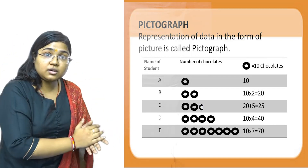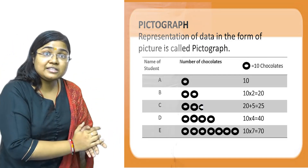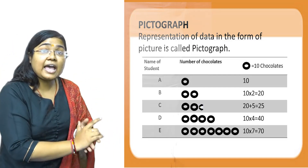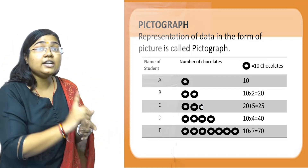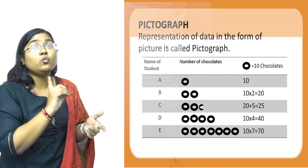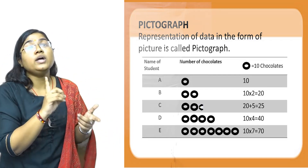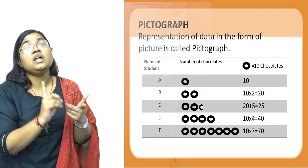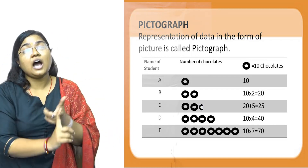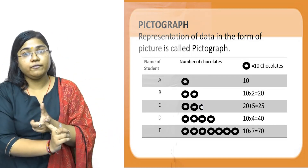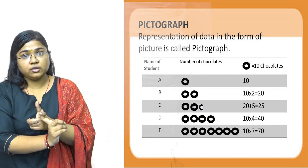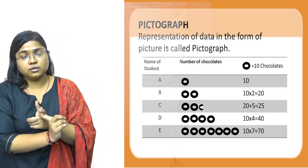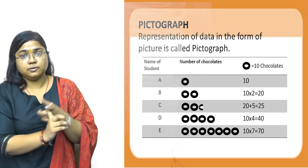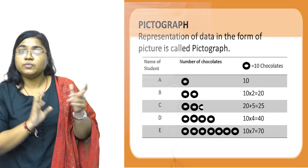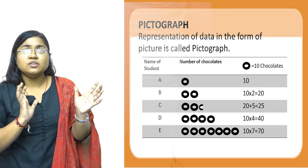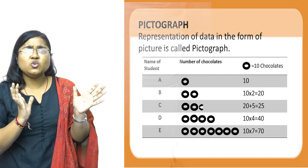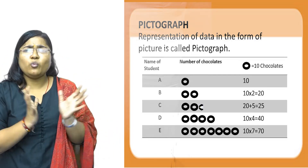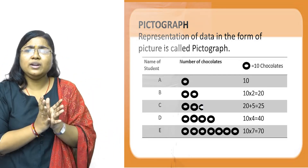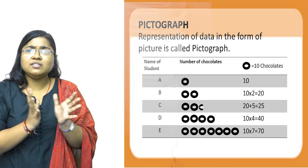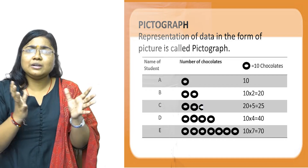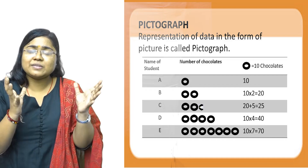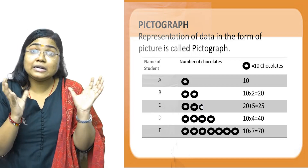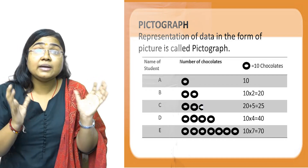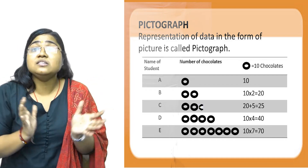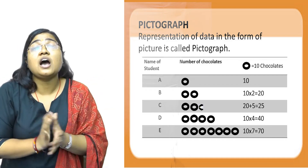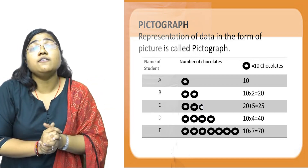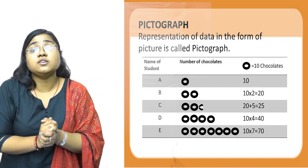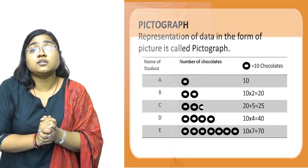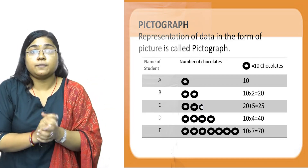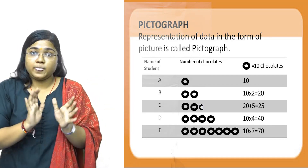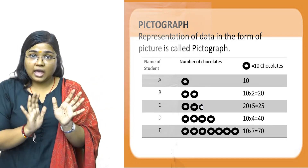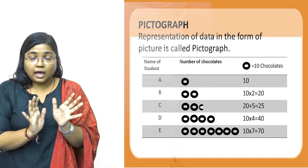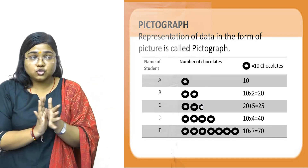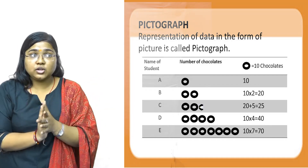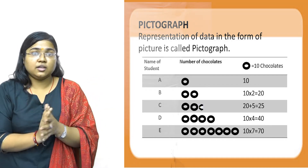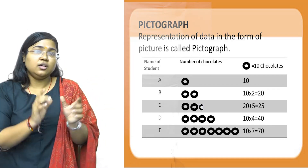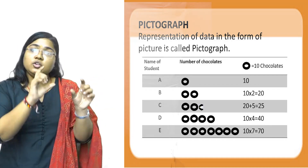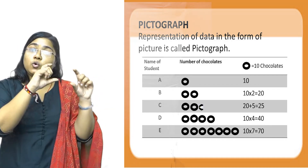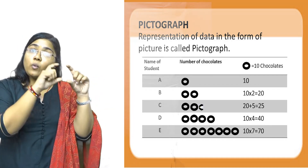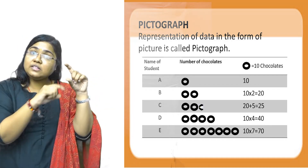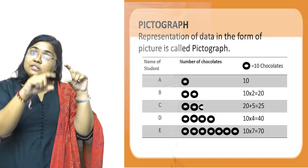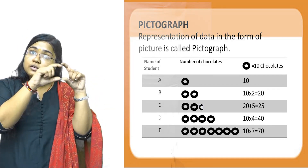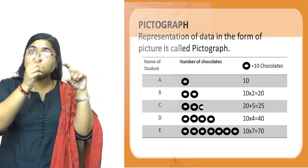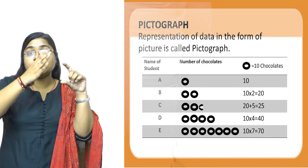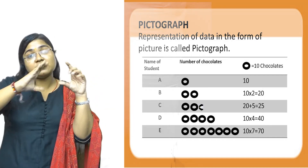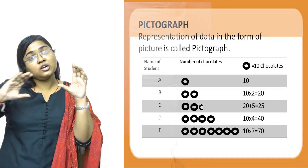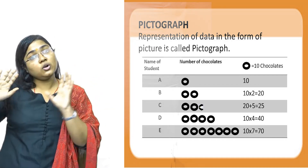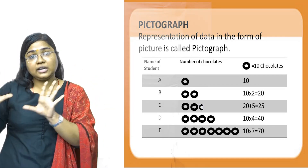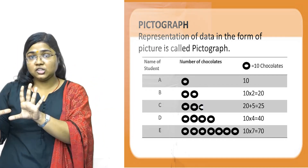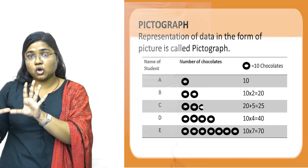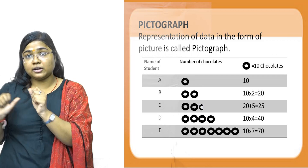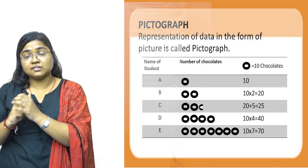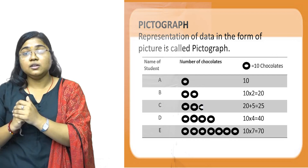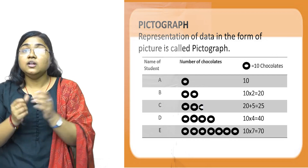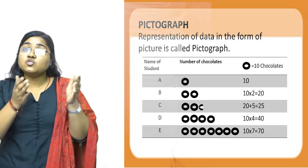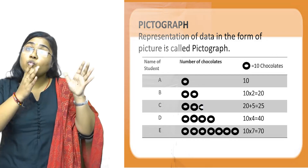full circles and one half circle. So what does it represent by this half circle? Actually, your one circle represents your